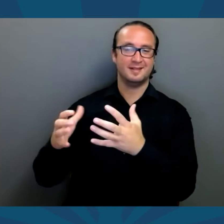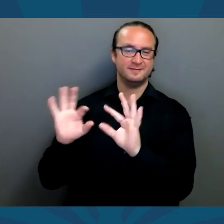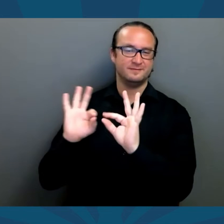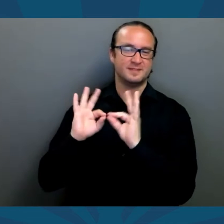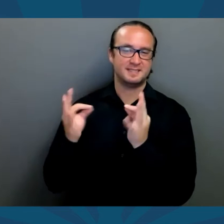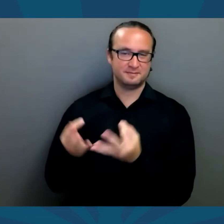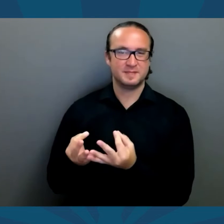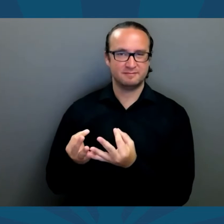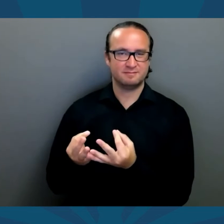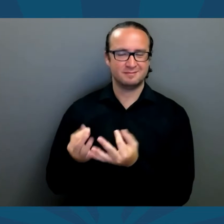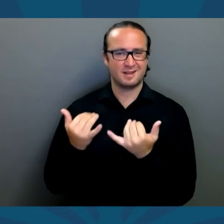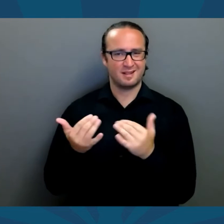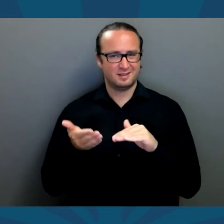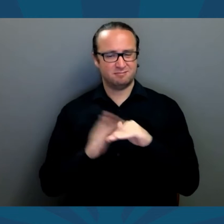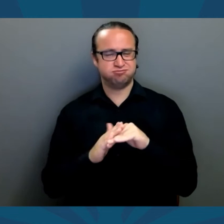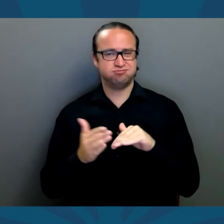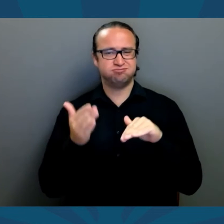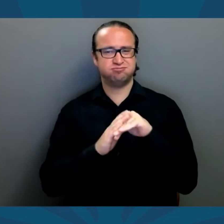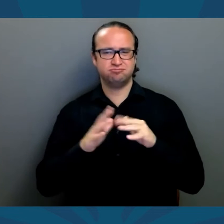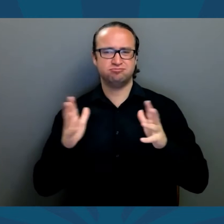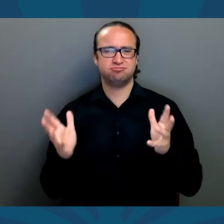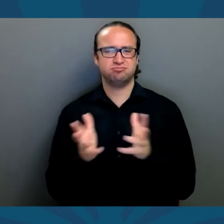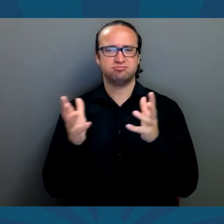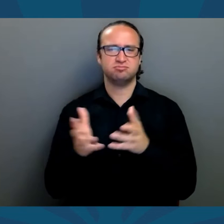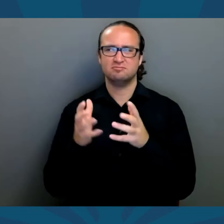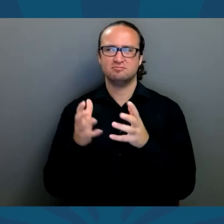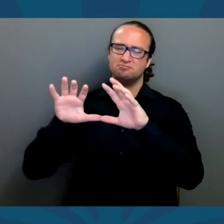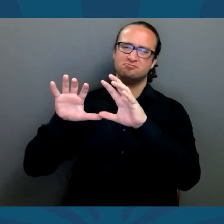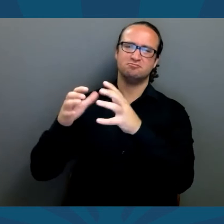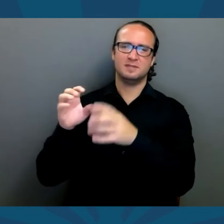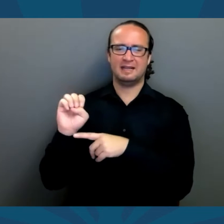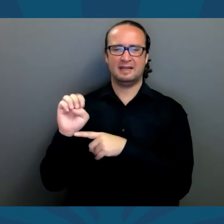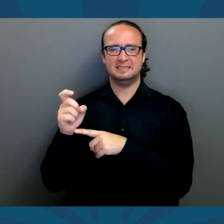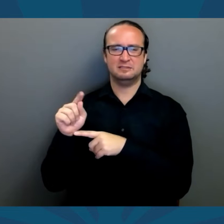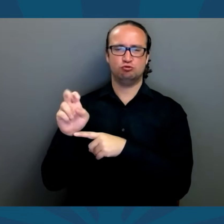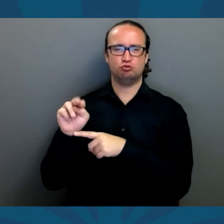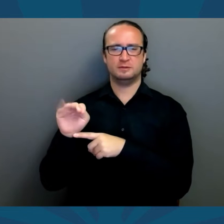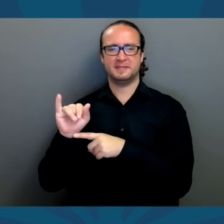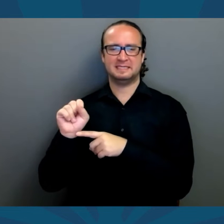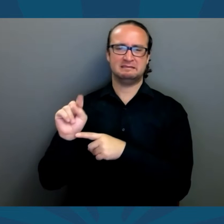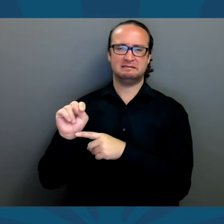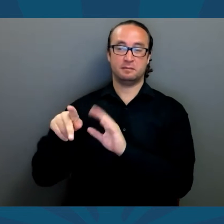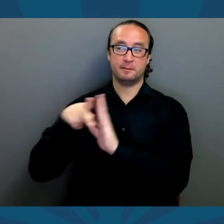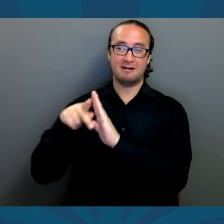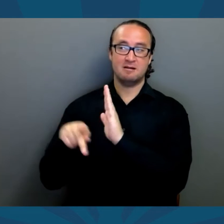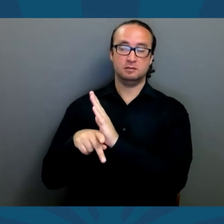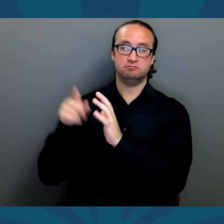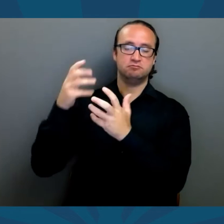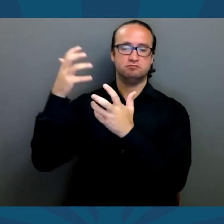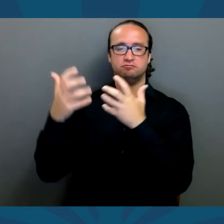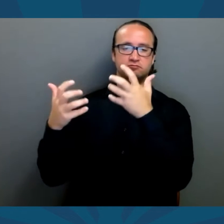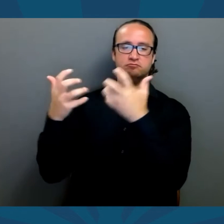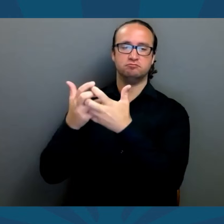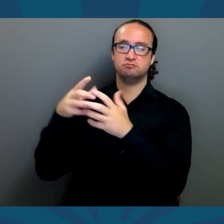families and has increasingly promoted extremist policies designed to game the